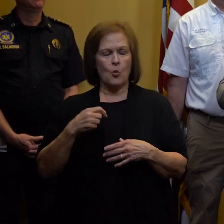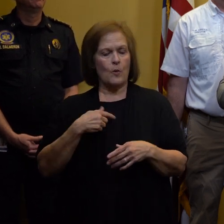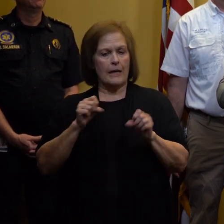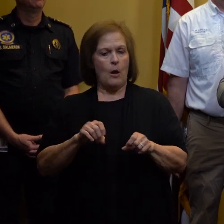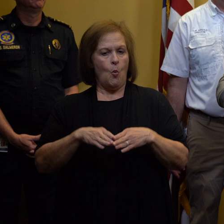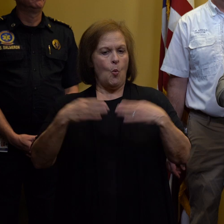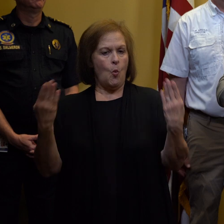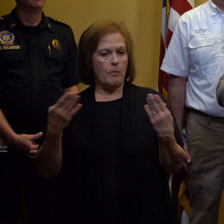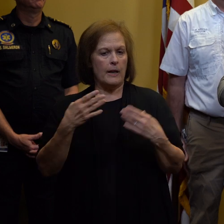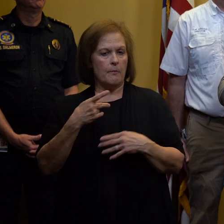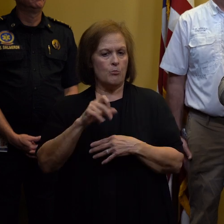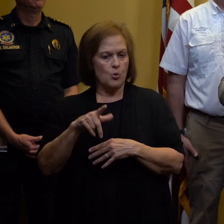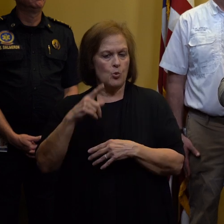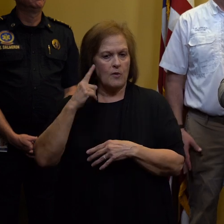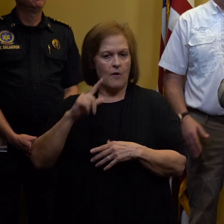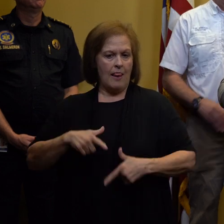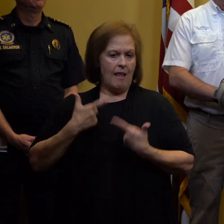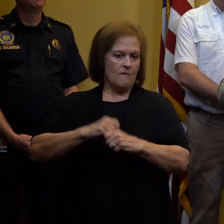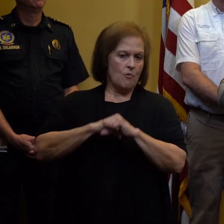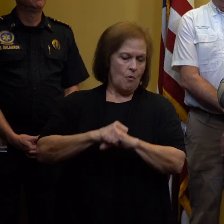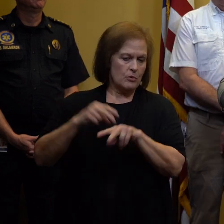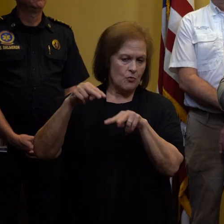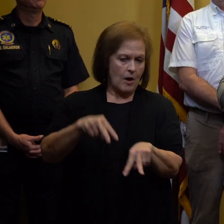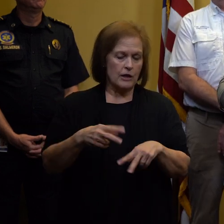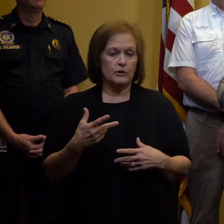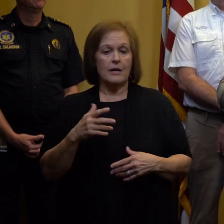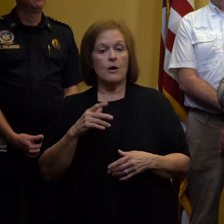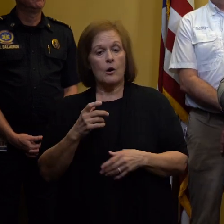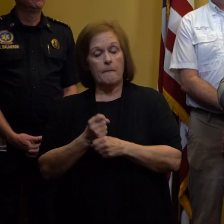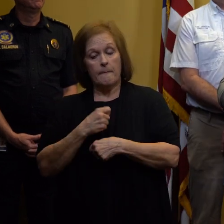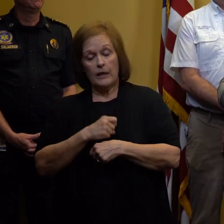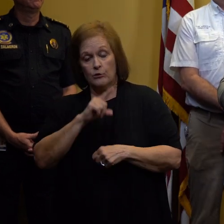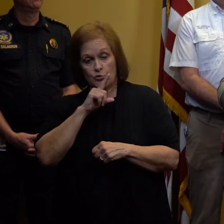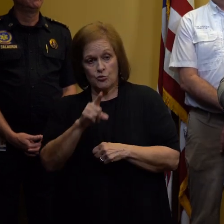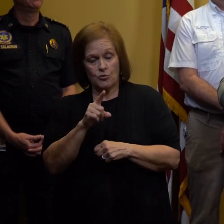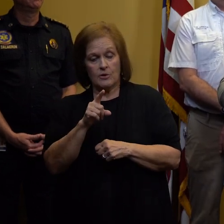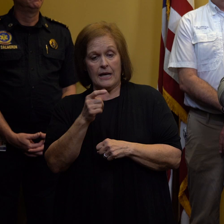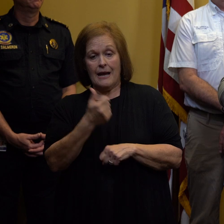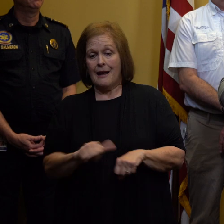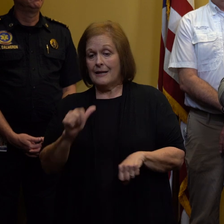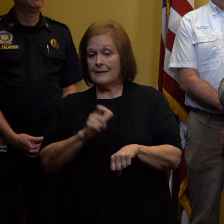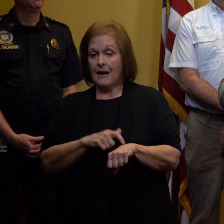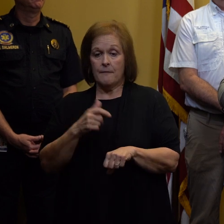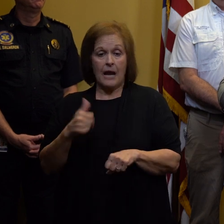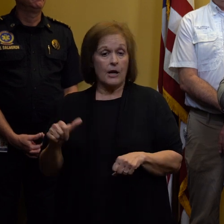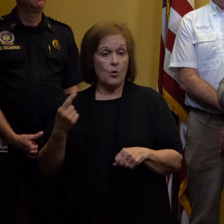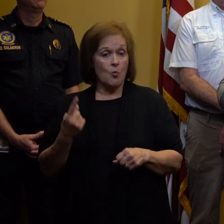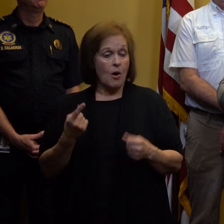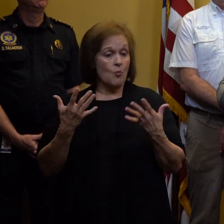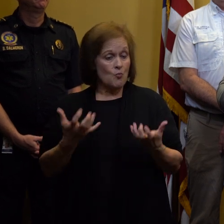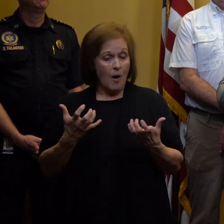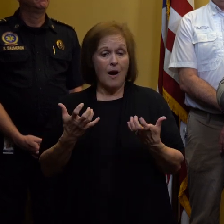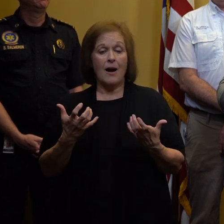pools for the families of New Orleans. Our goal is to ensure that At any time, if anyone wants to get out of the